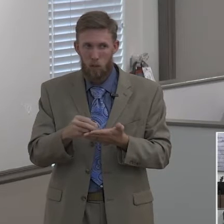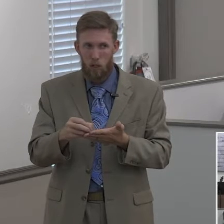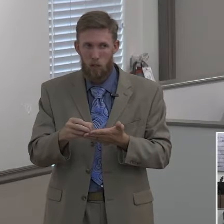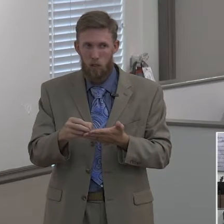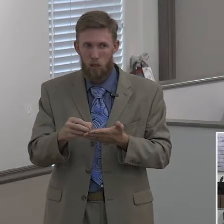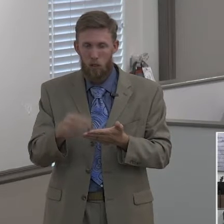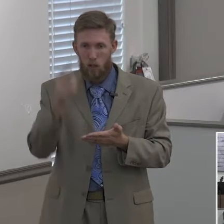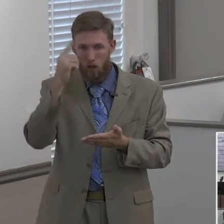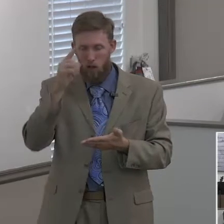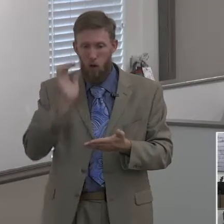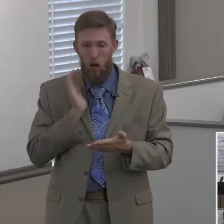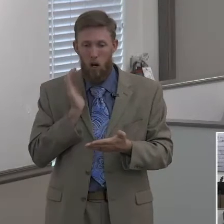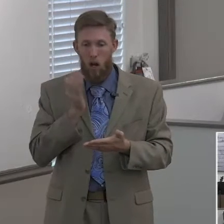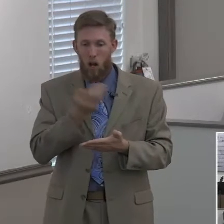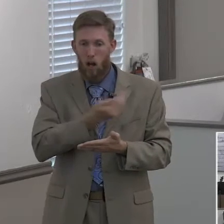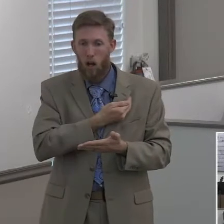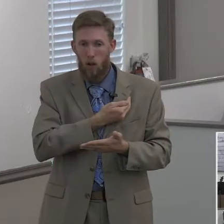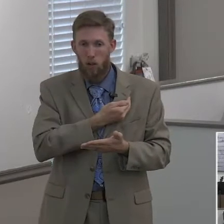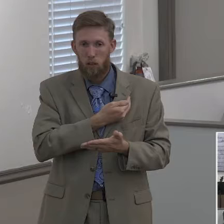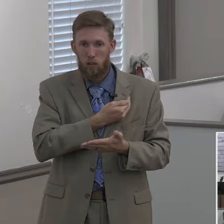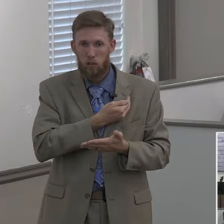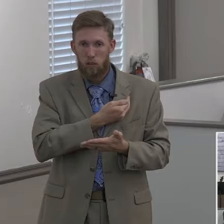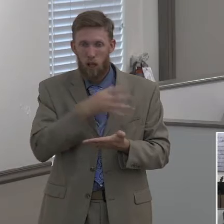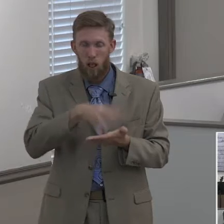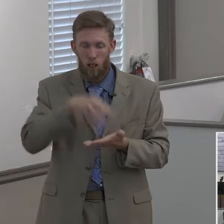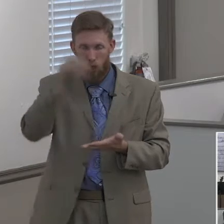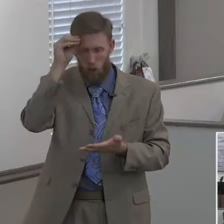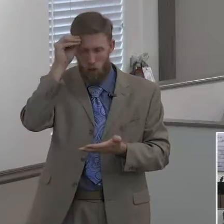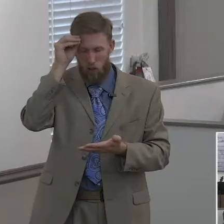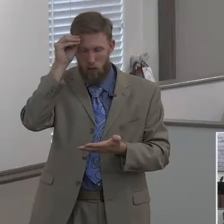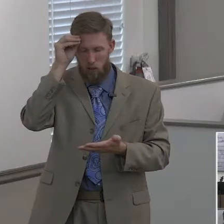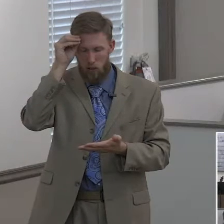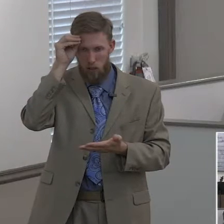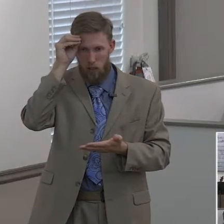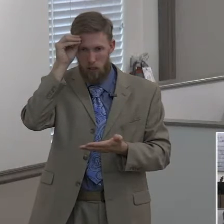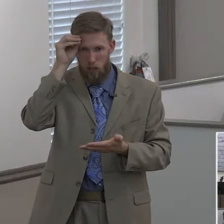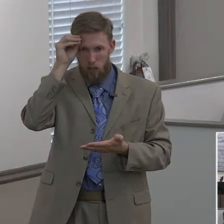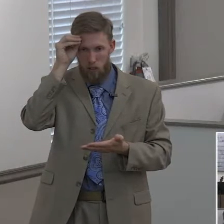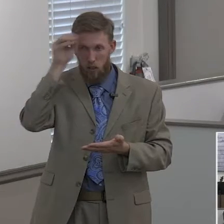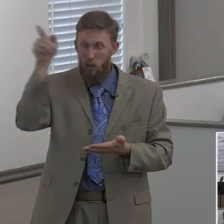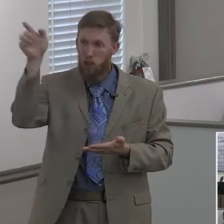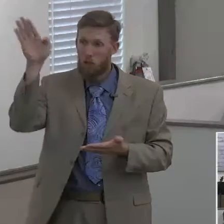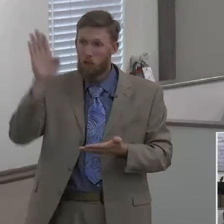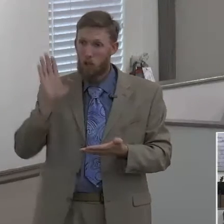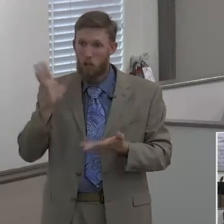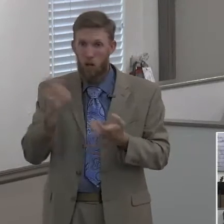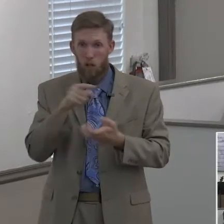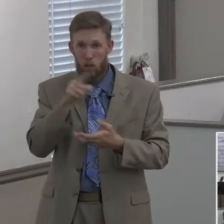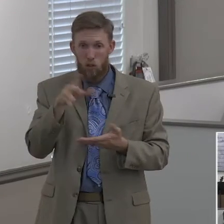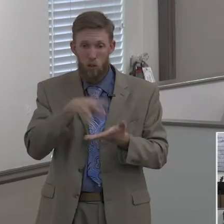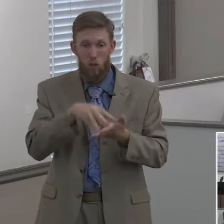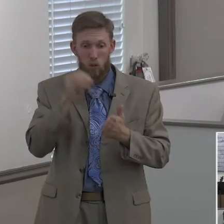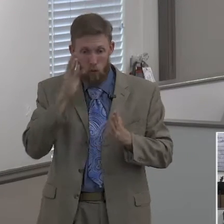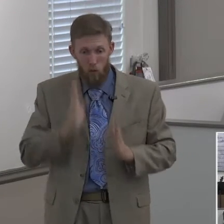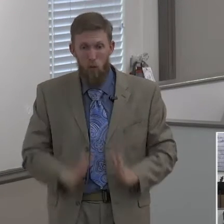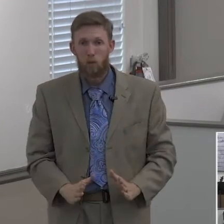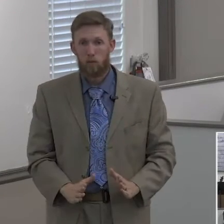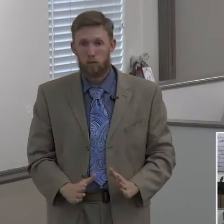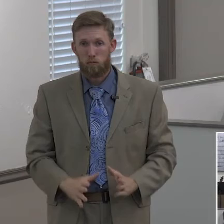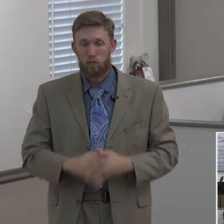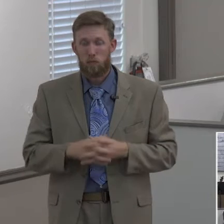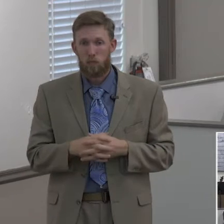Were written for our what? So God wants you to be a